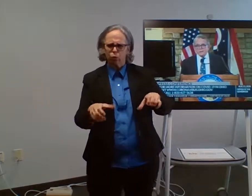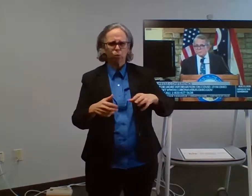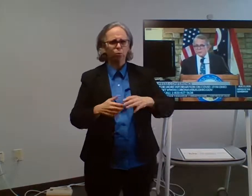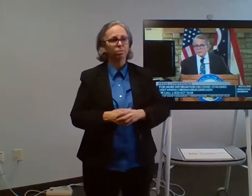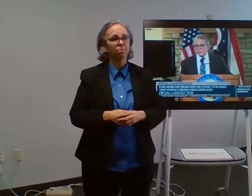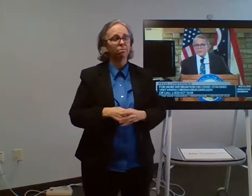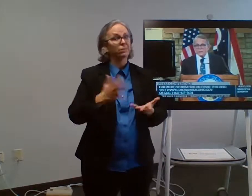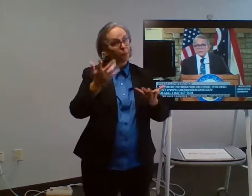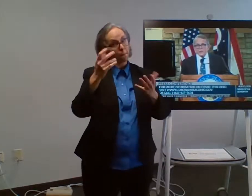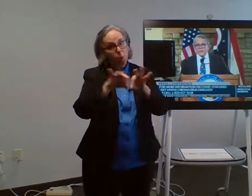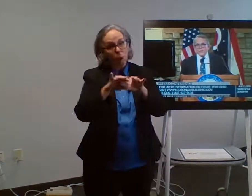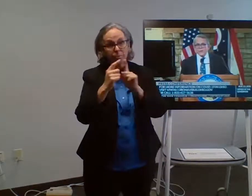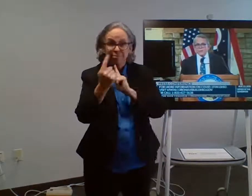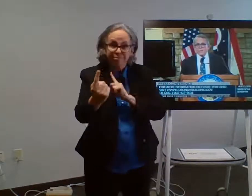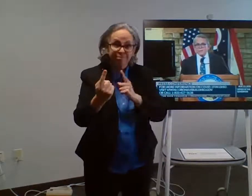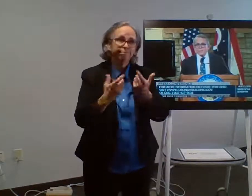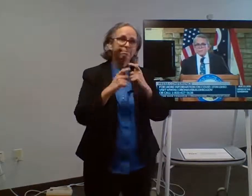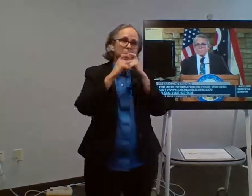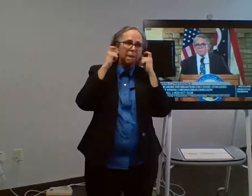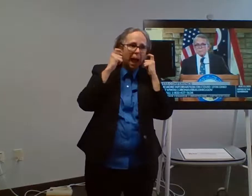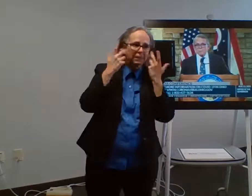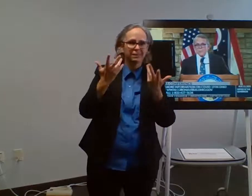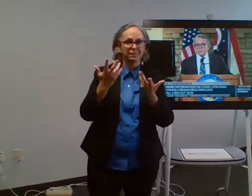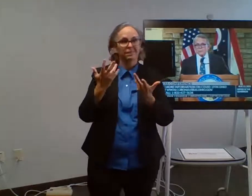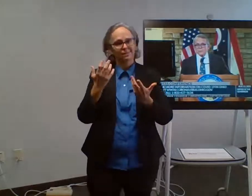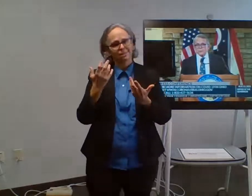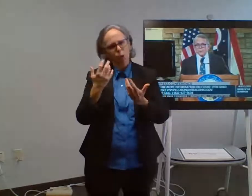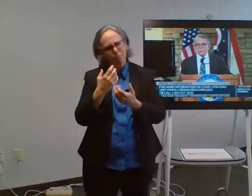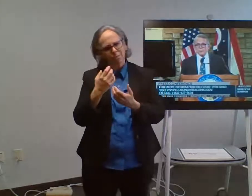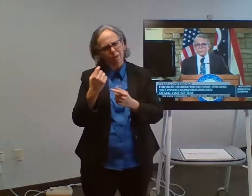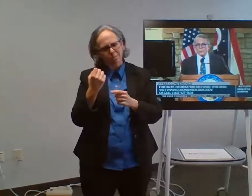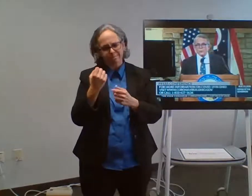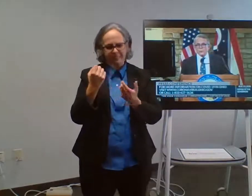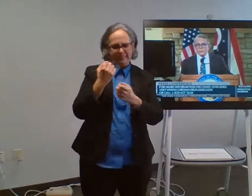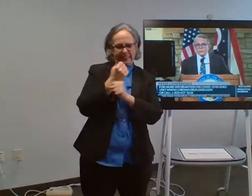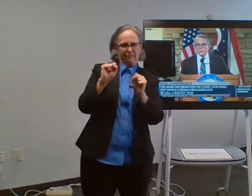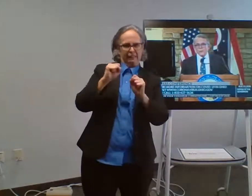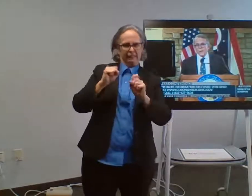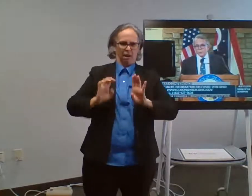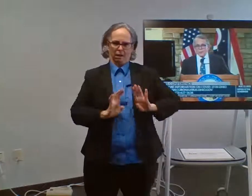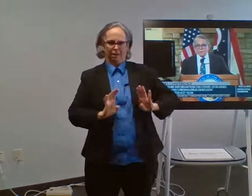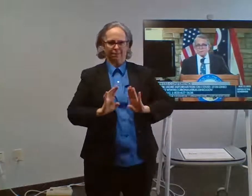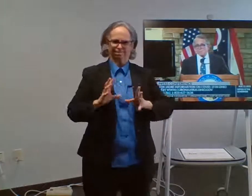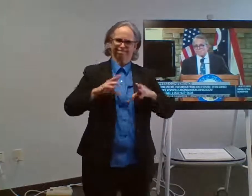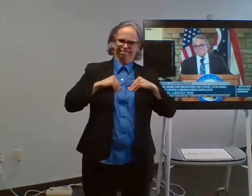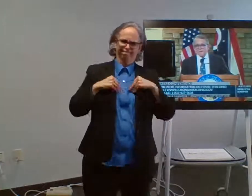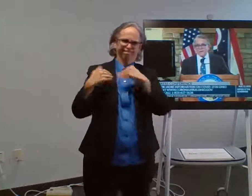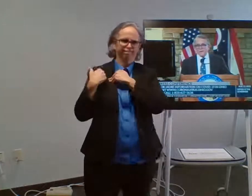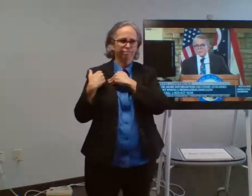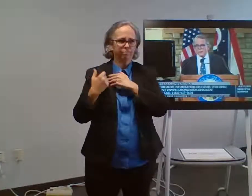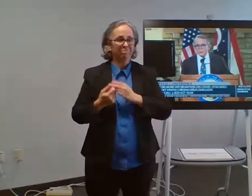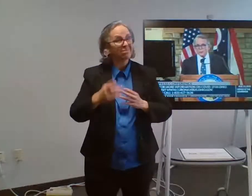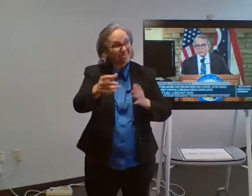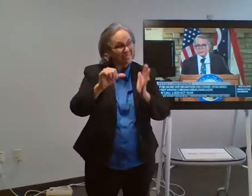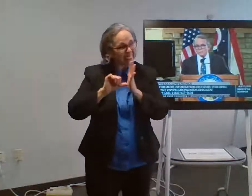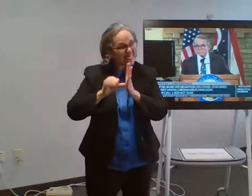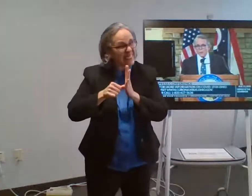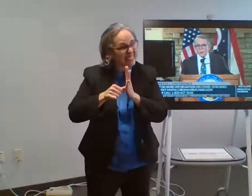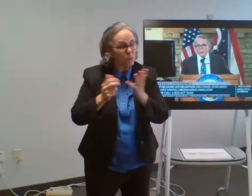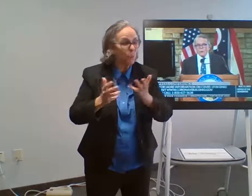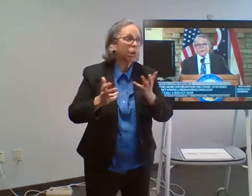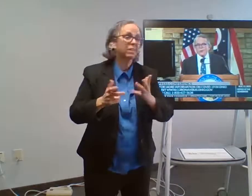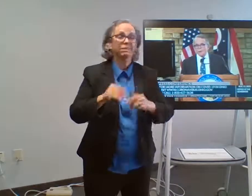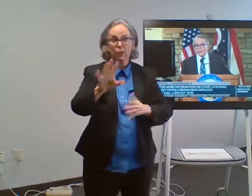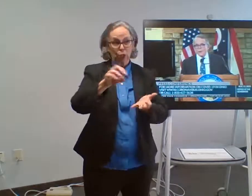and being safe. But it's also important what young people do when they're not playing, when